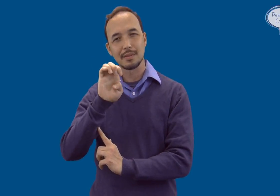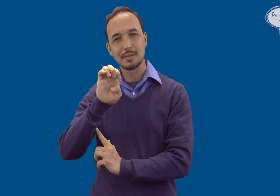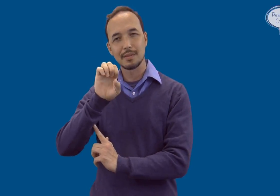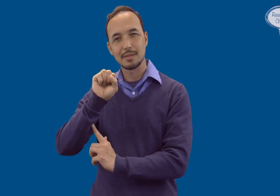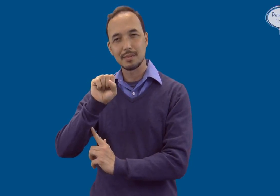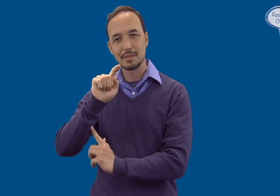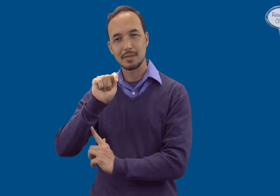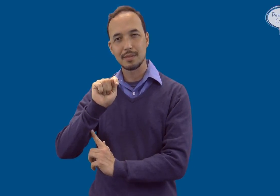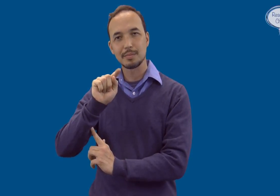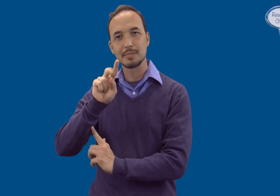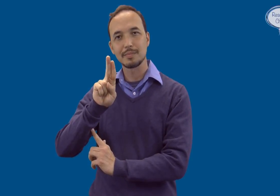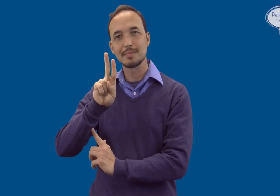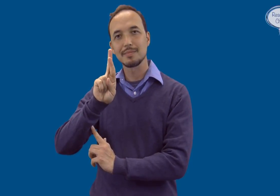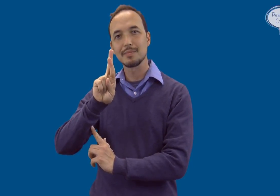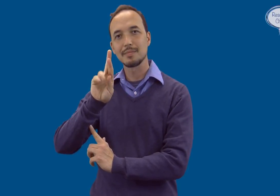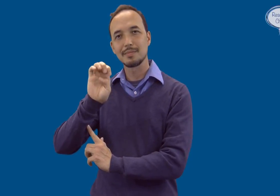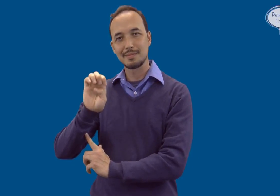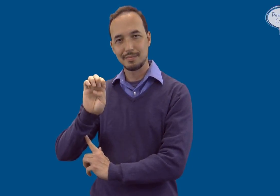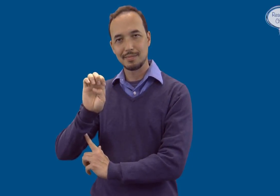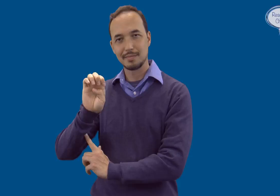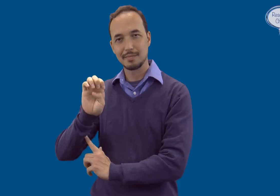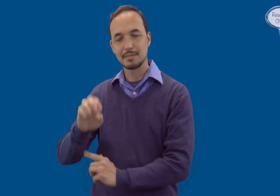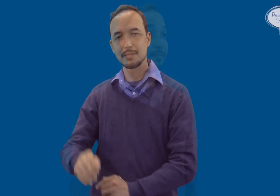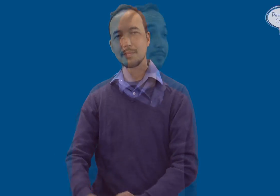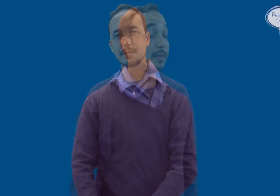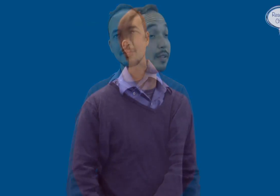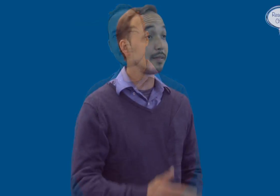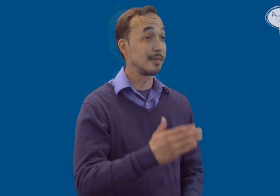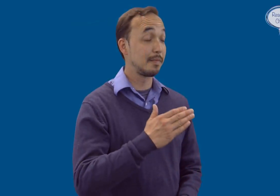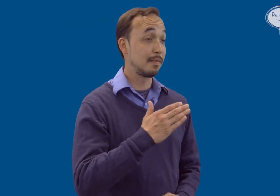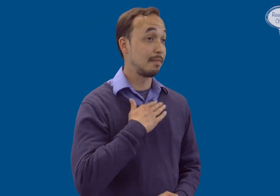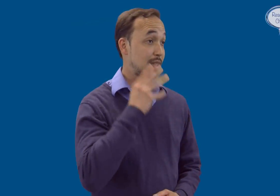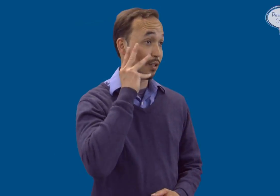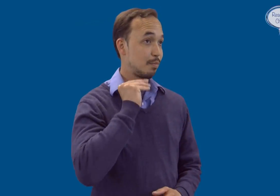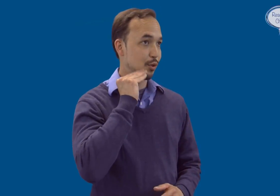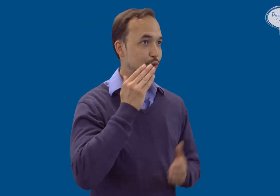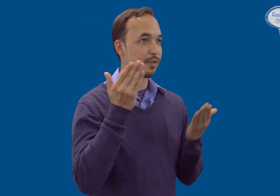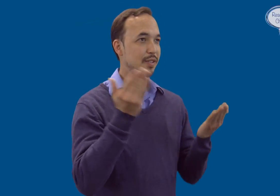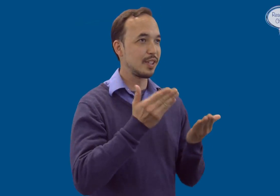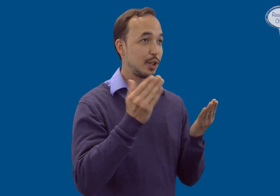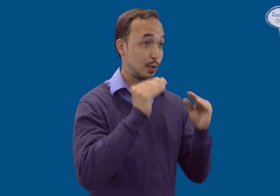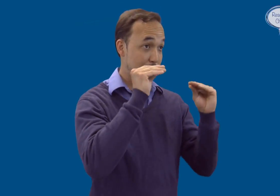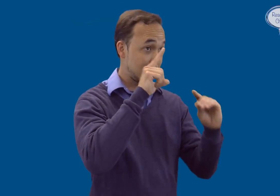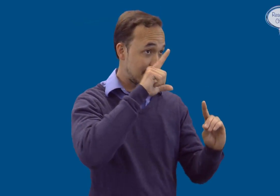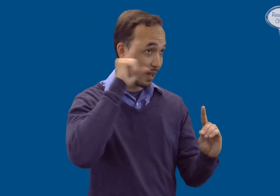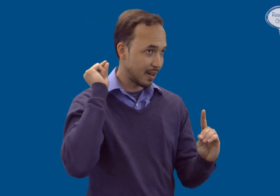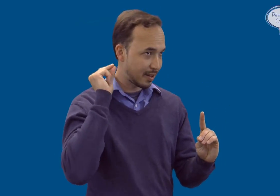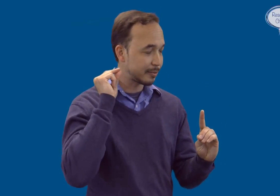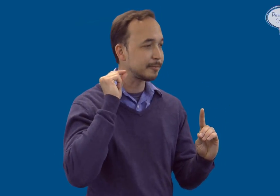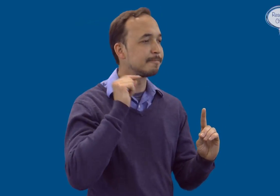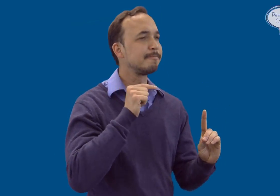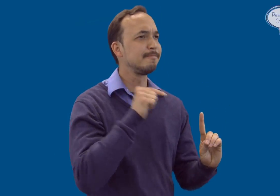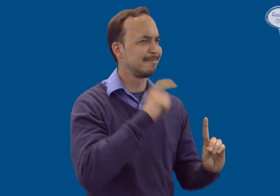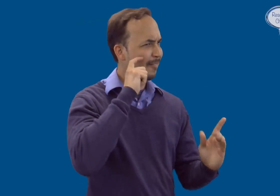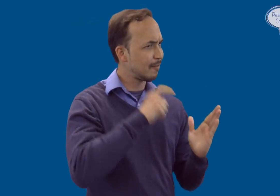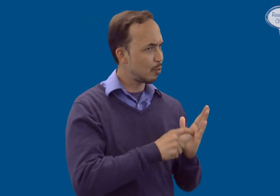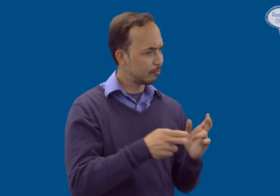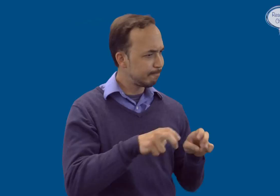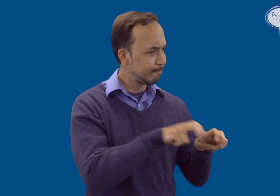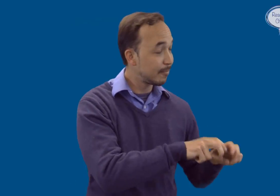We're talking about gesture. In my experience as a teacher here at Gallaudet, I noticed that